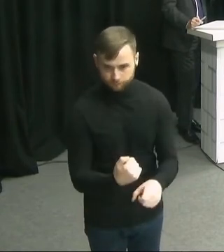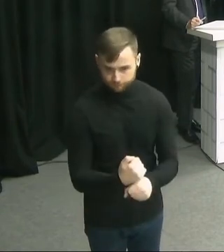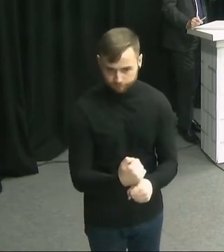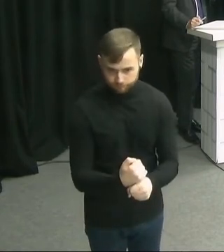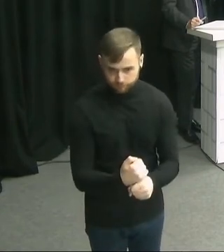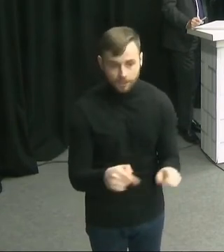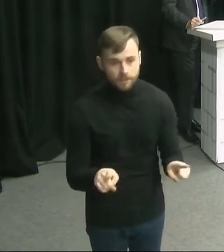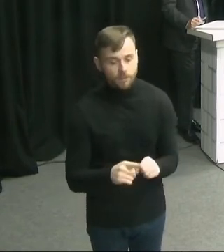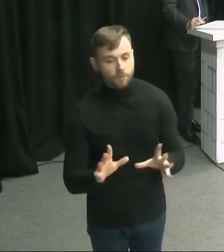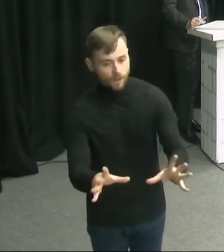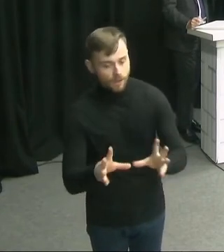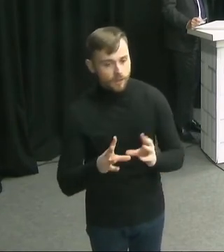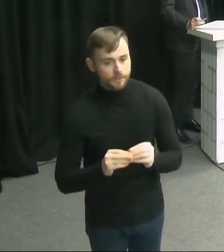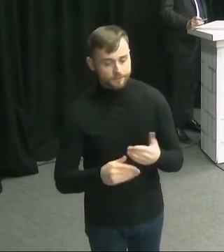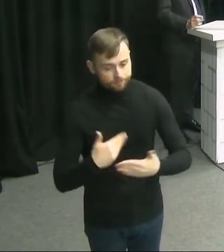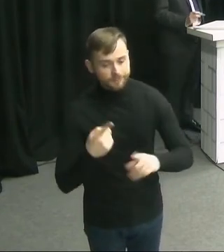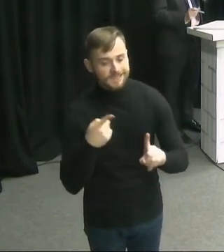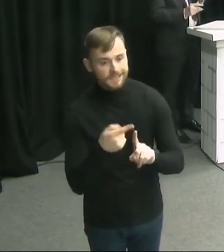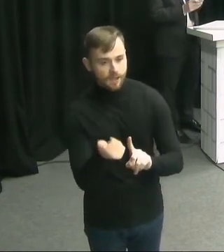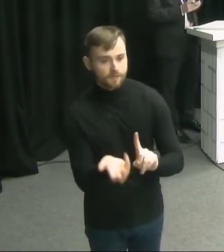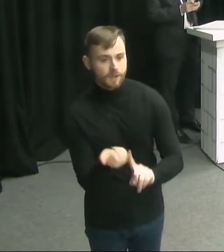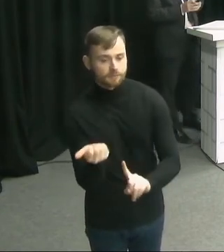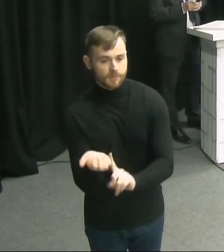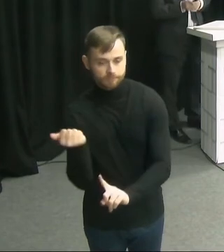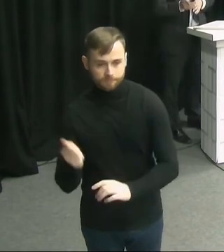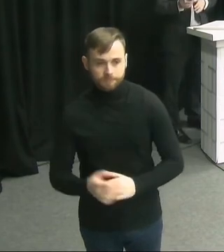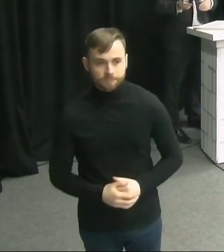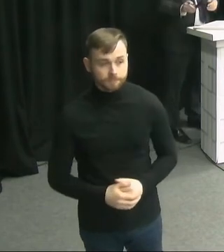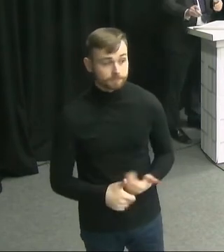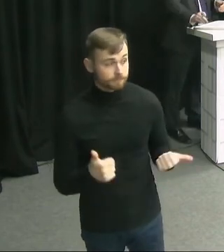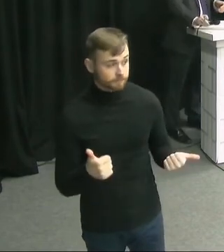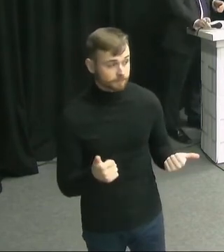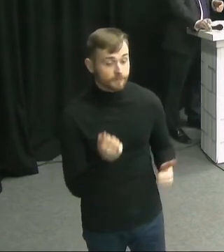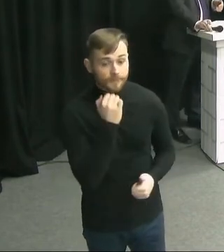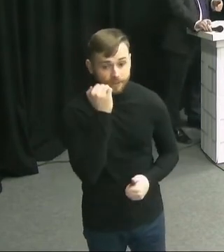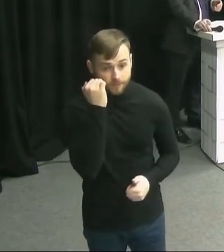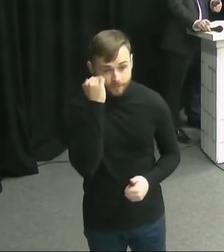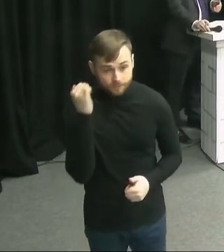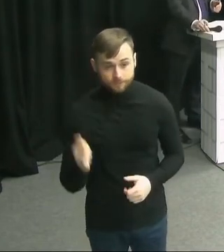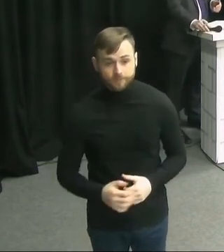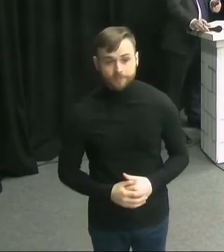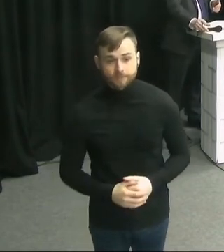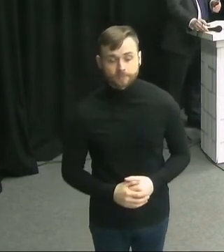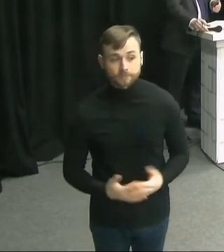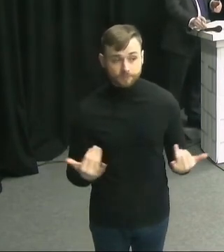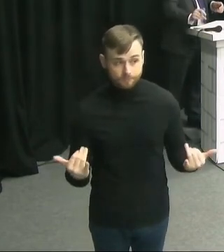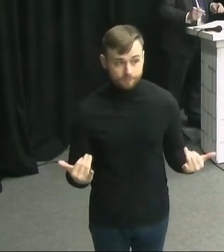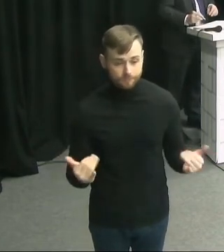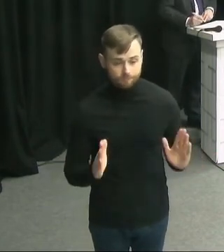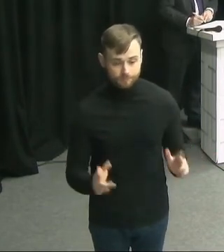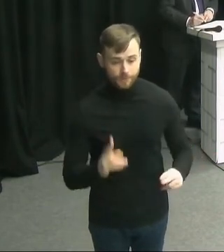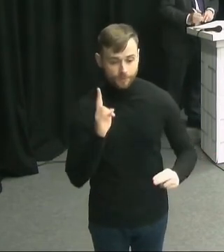that I will receive support from the Senate, from the Council, and from the students, from the whole community. Only together we can achieve these